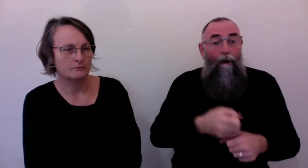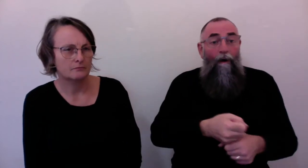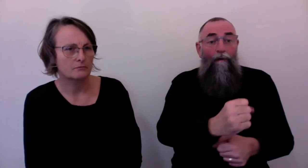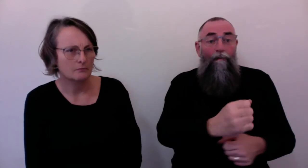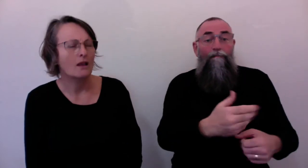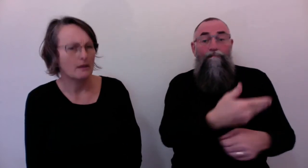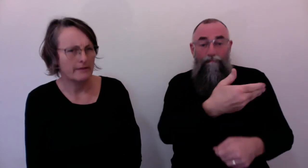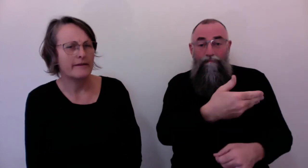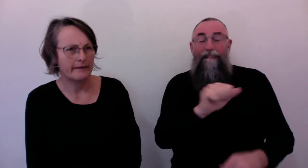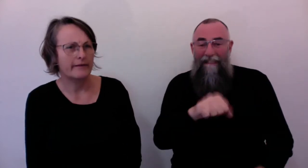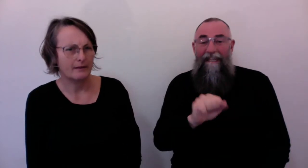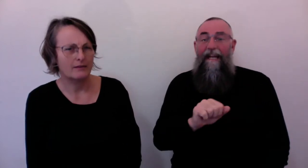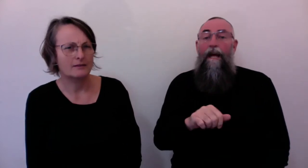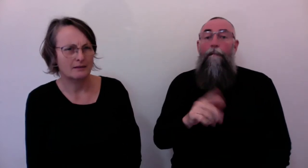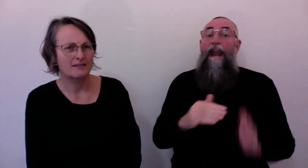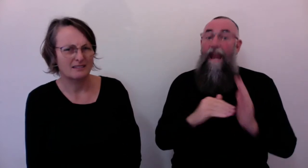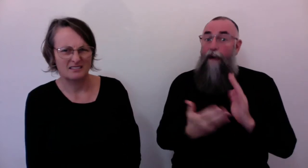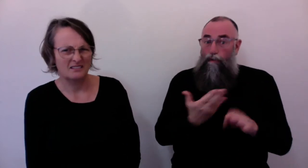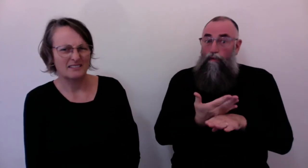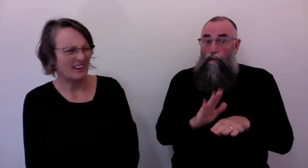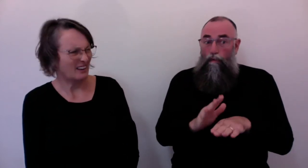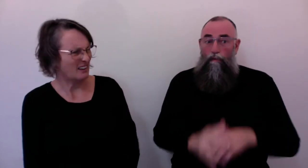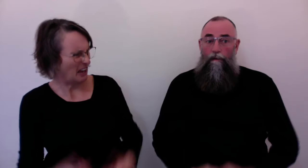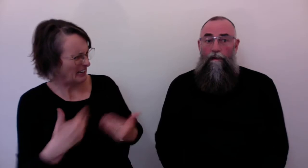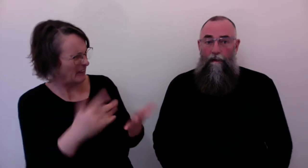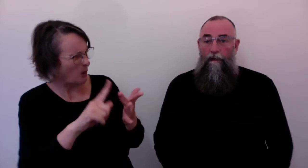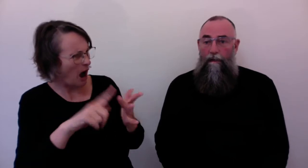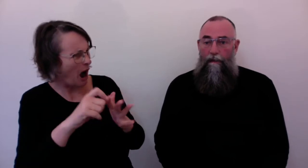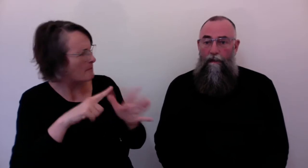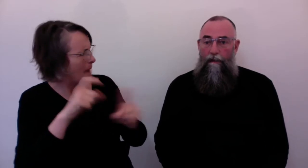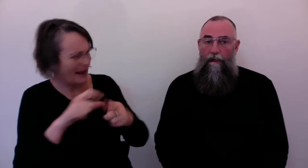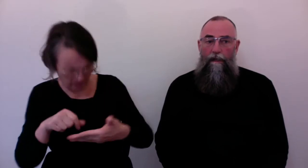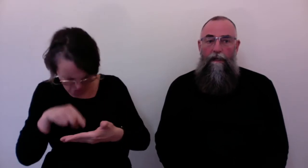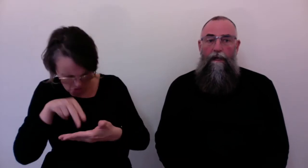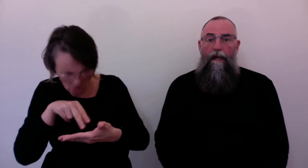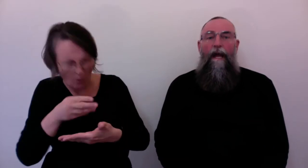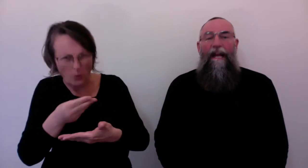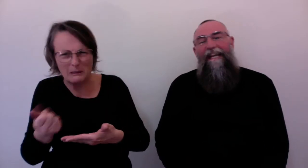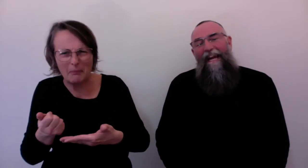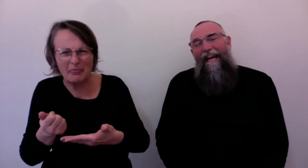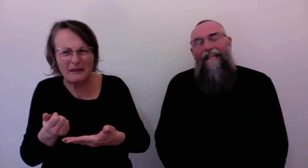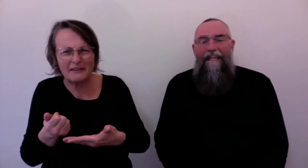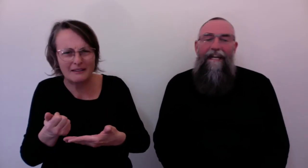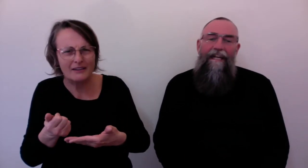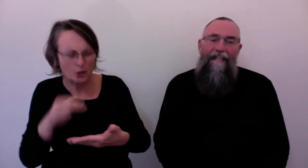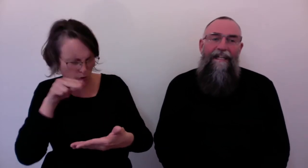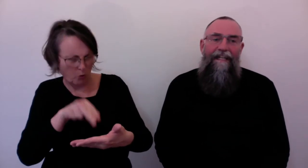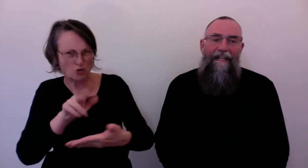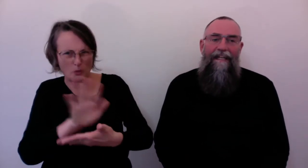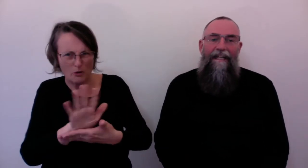iPad, it's lame, and you Well, they hand you an Yeah, iPad pretty and you got to much. like look Yeah, down and yeah. up like this. honestly, no, you just watch you watch like- the movie on an yeah, iPad it's like in the cinema yeah, it's like with you're a not even-